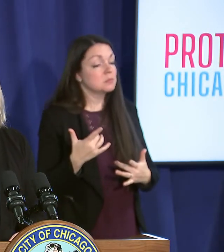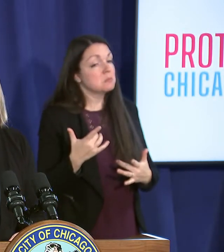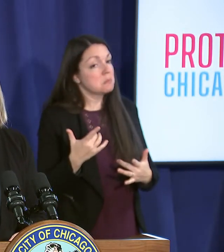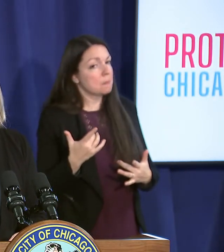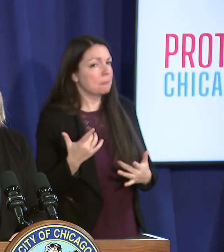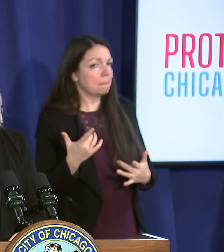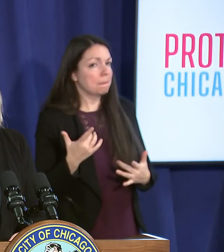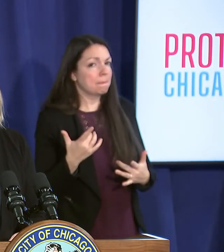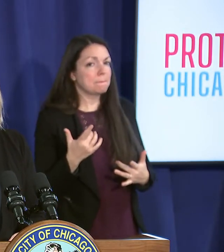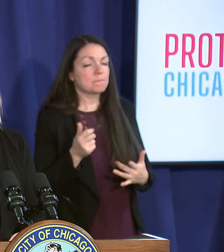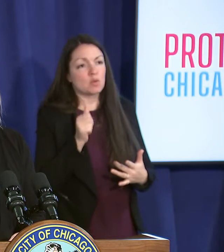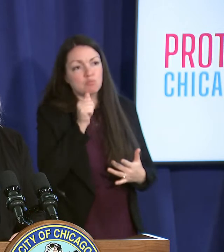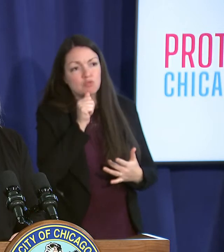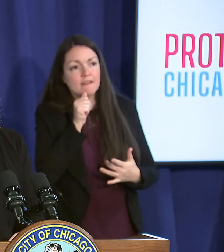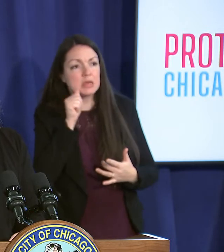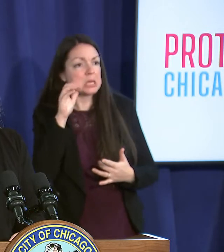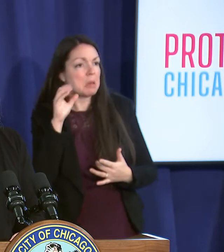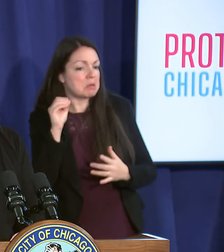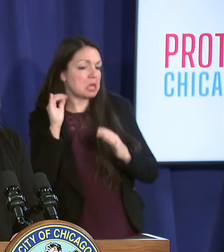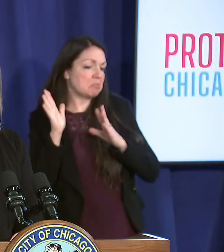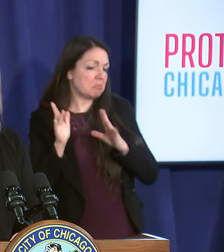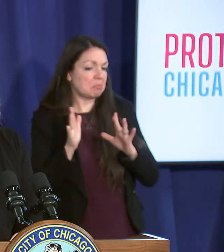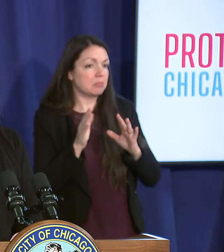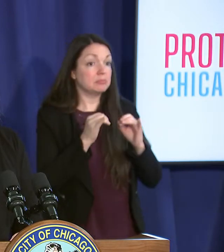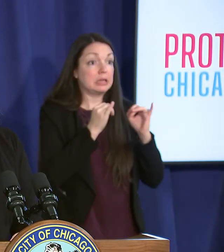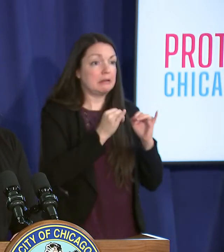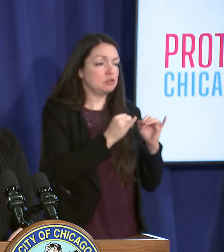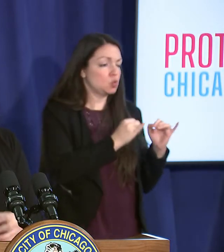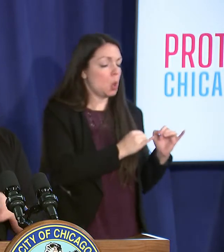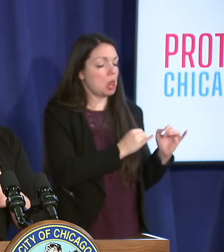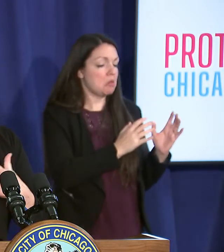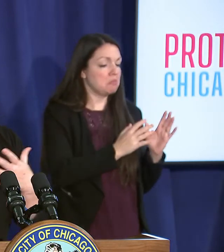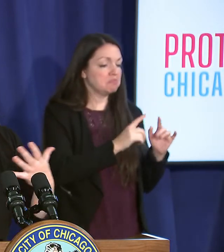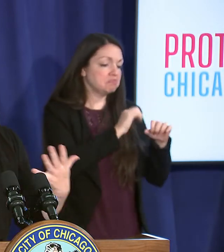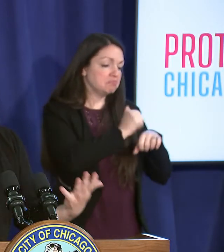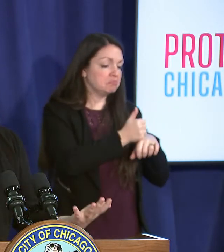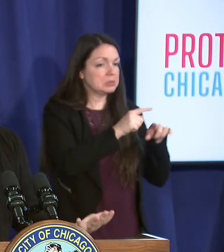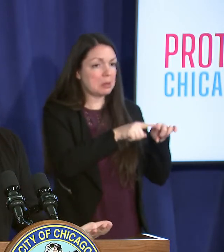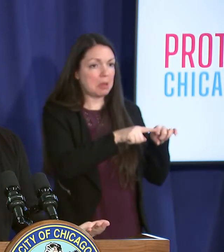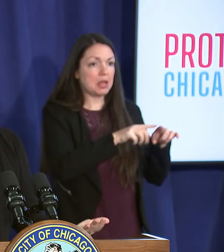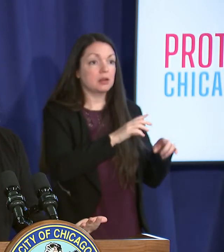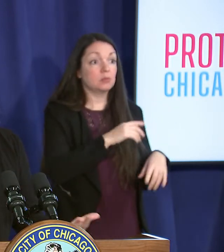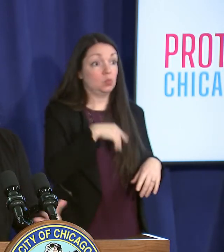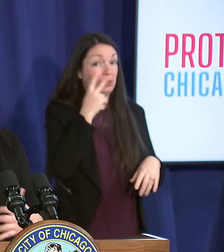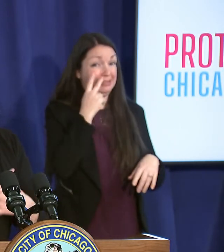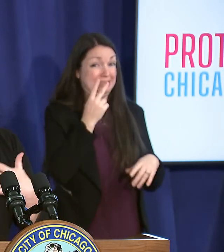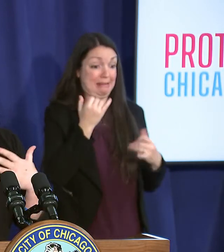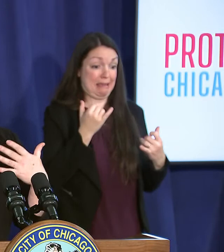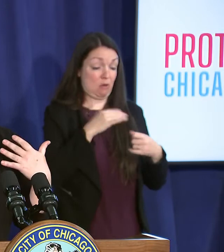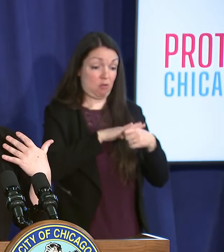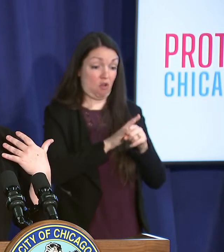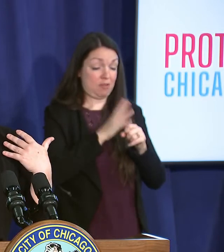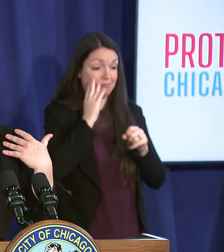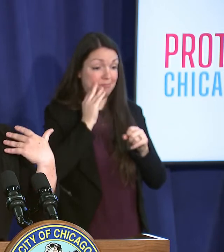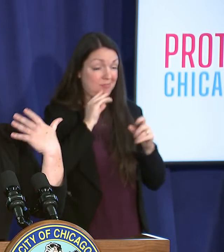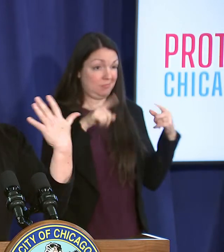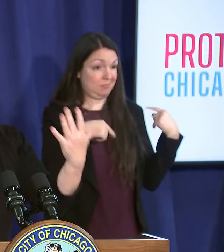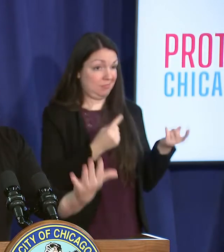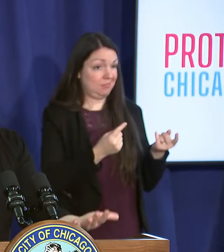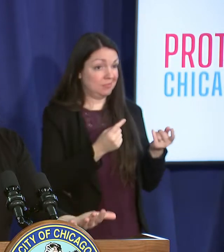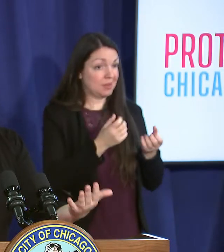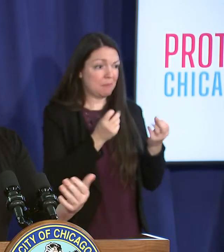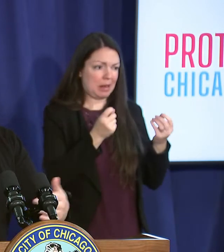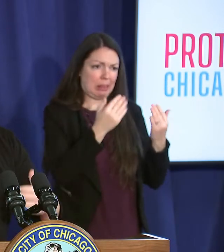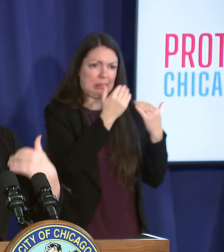very privatized and individualized. And I think we have seen in COVID that there are limits to that